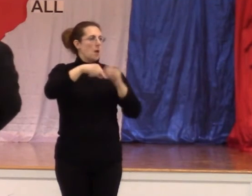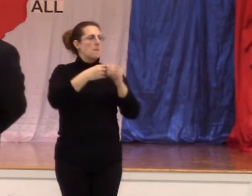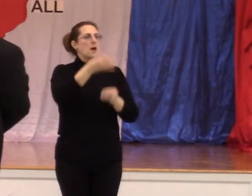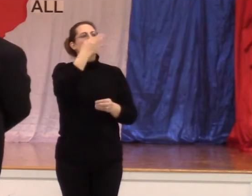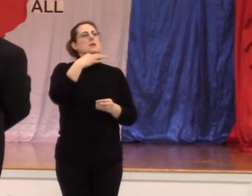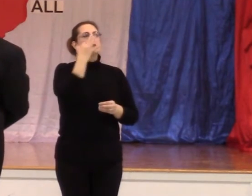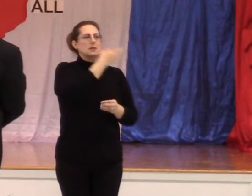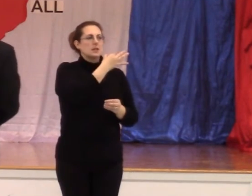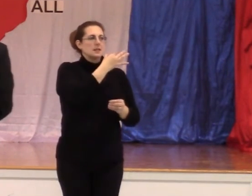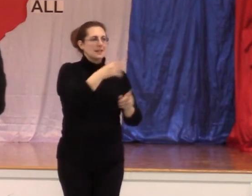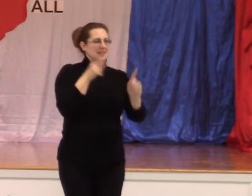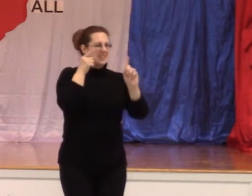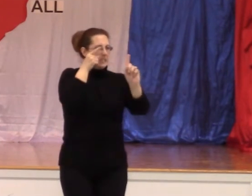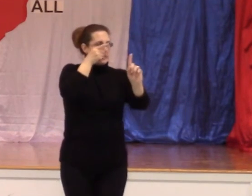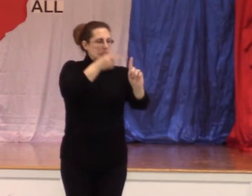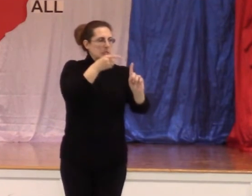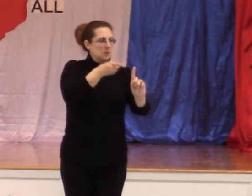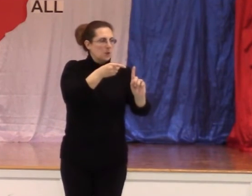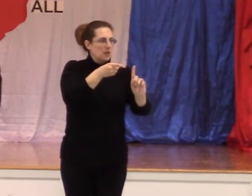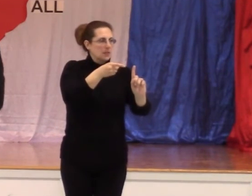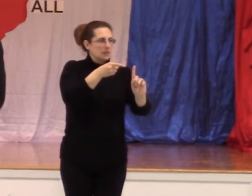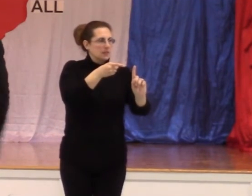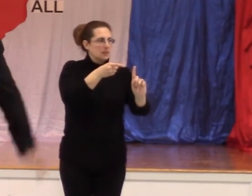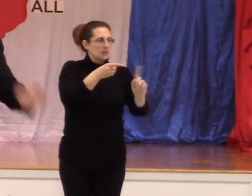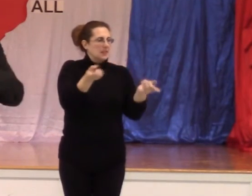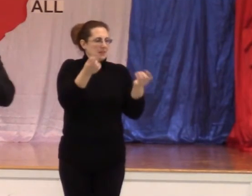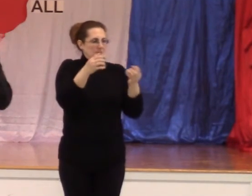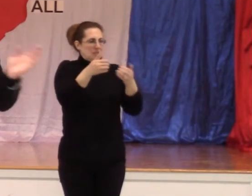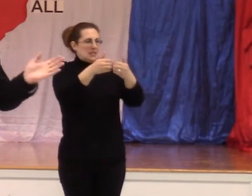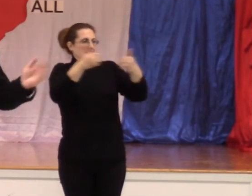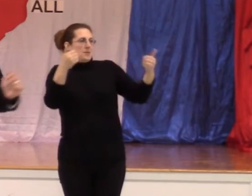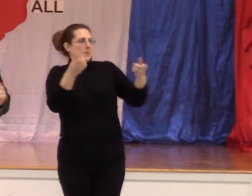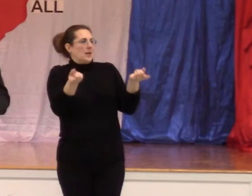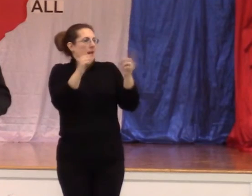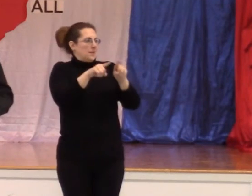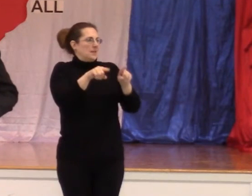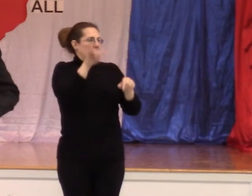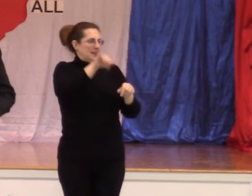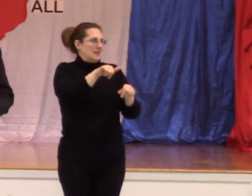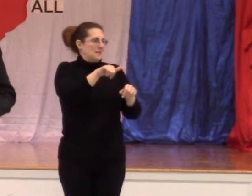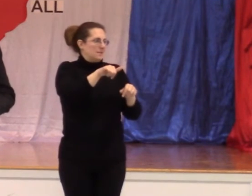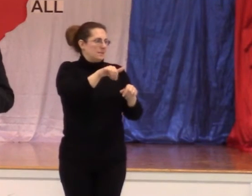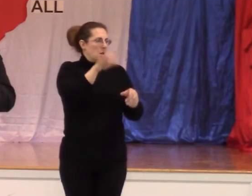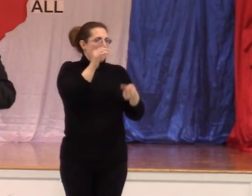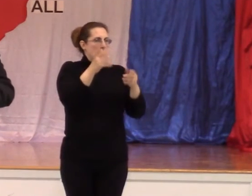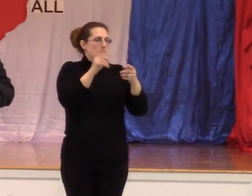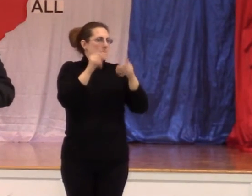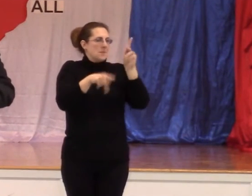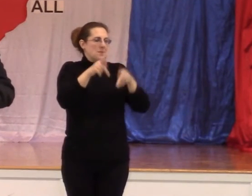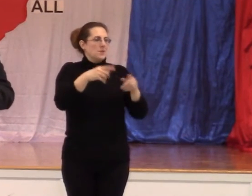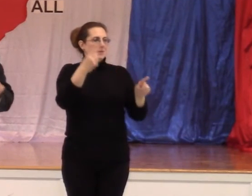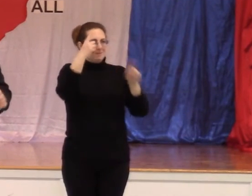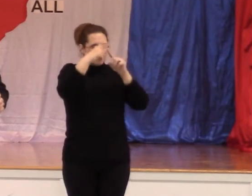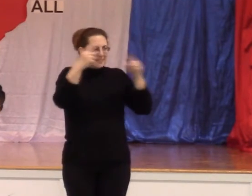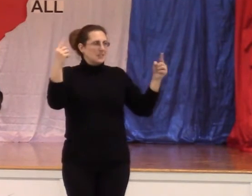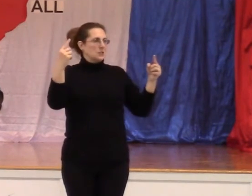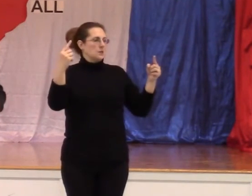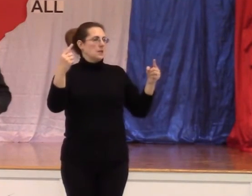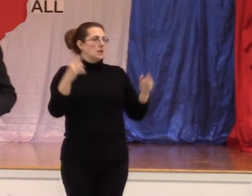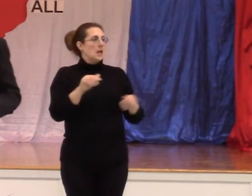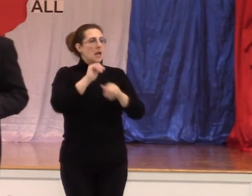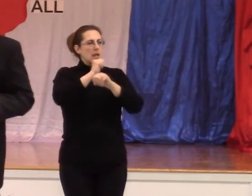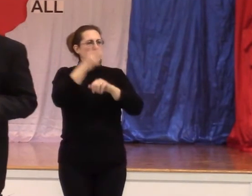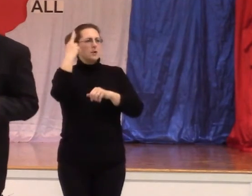key points where diversions happen and where divisions start to happen, right? He puts